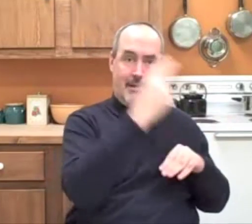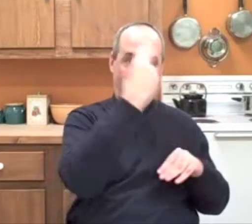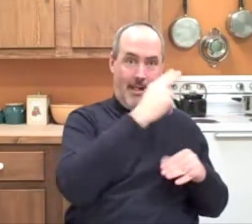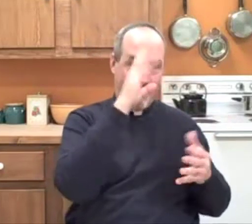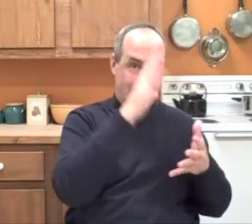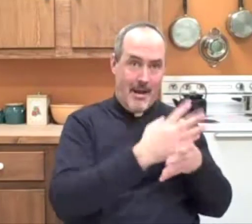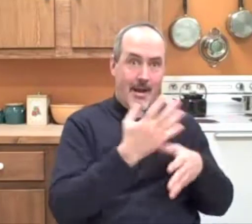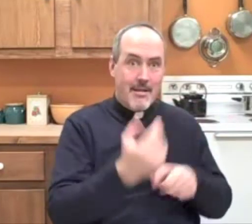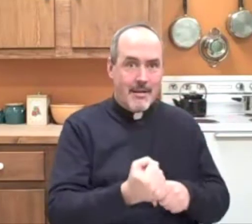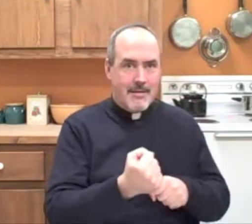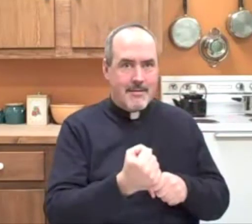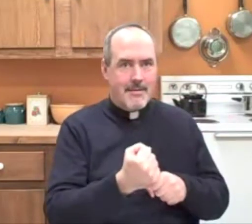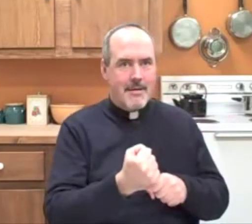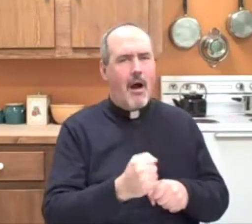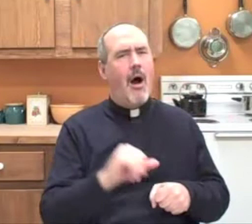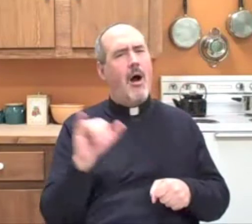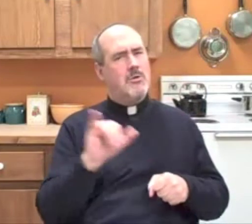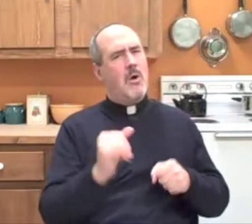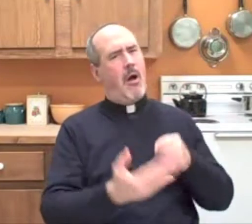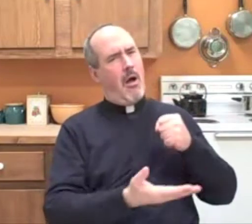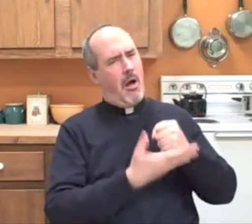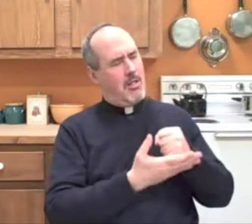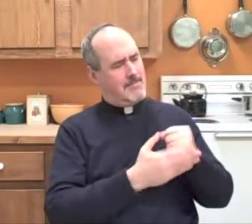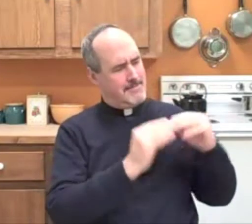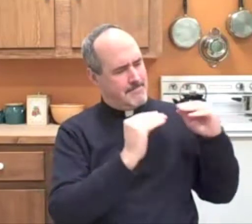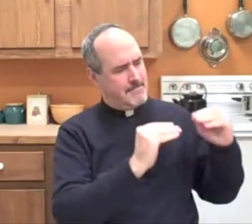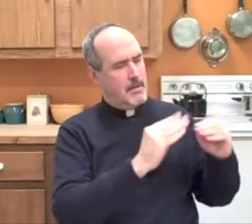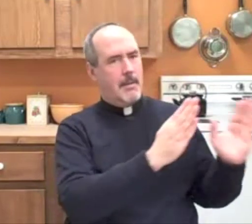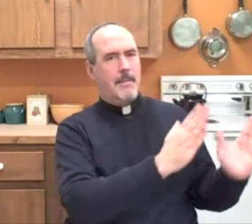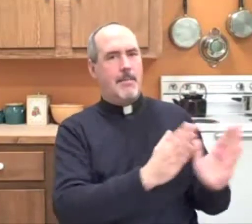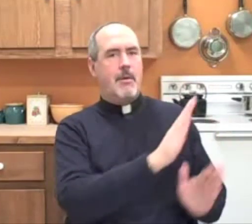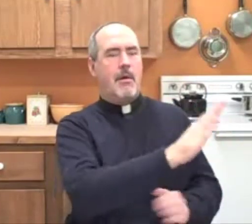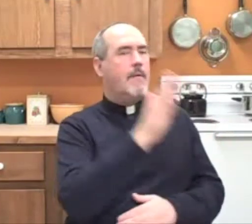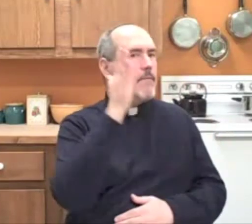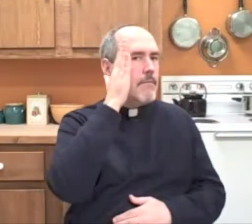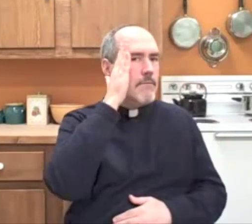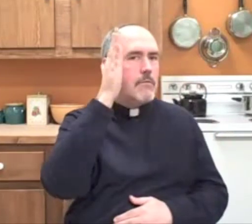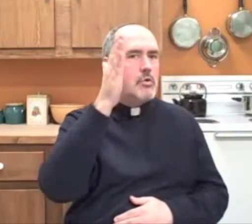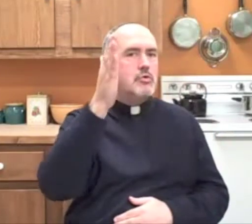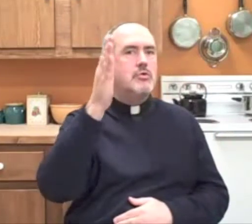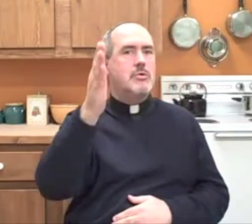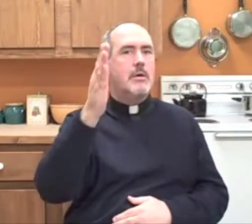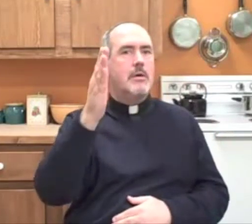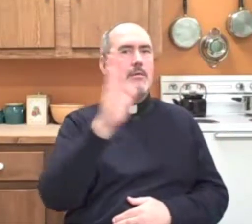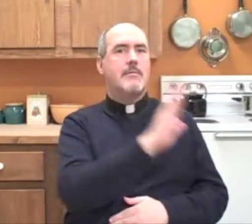more faithful. She also taught her and helped her prepare for her future vocation.